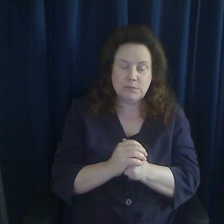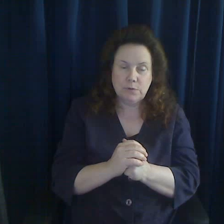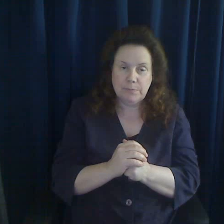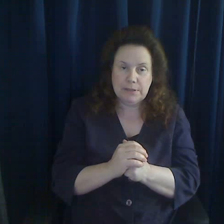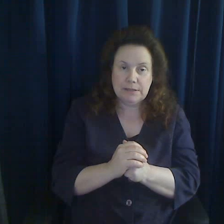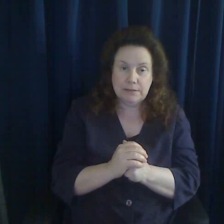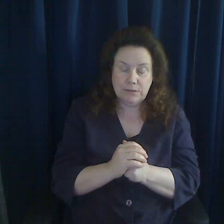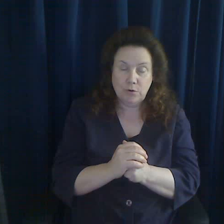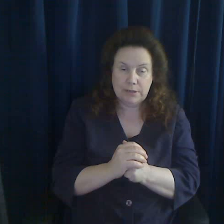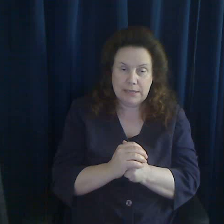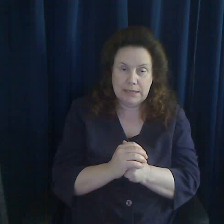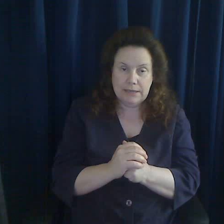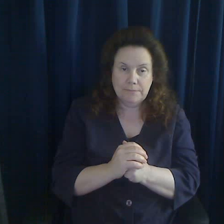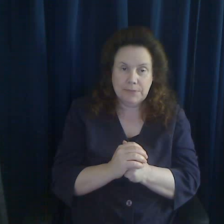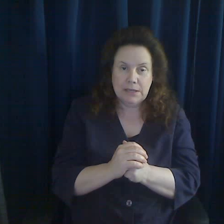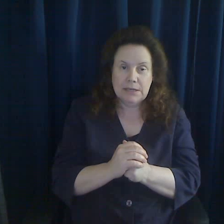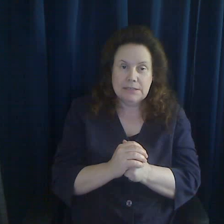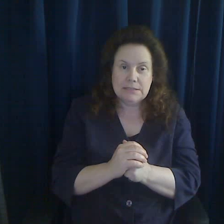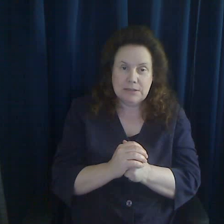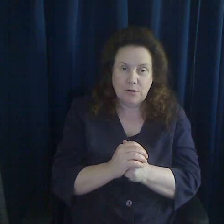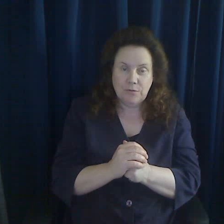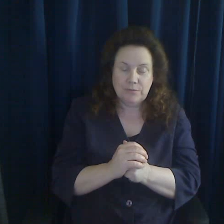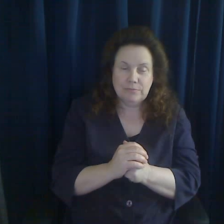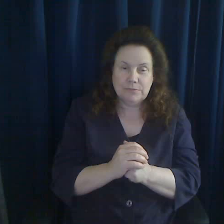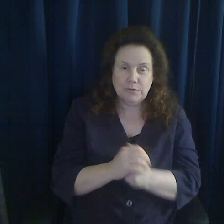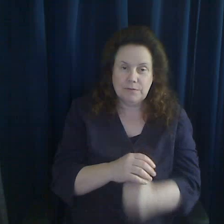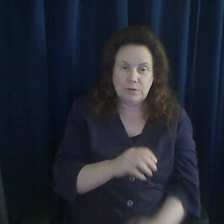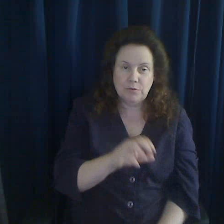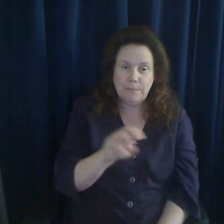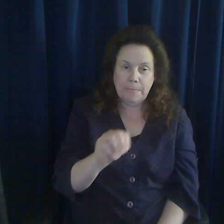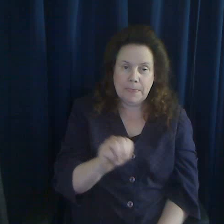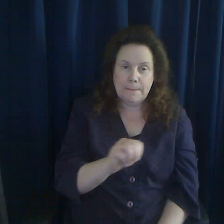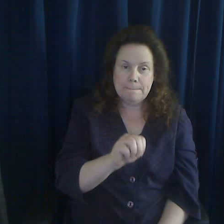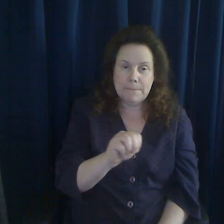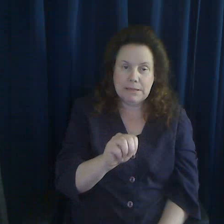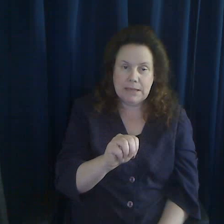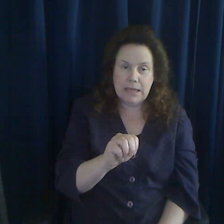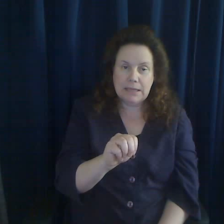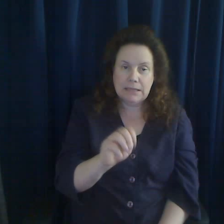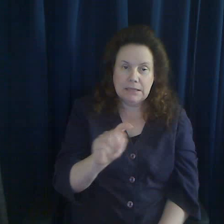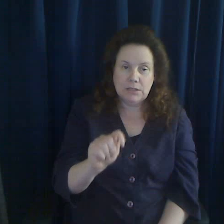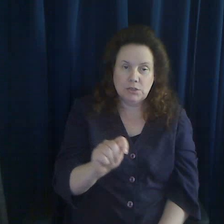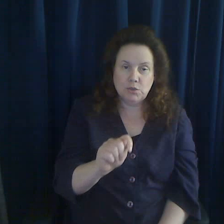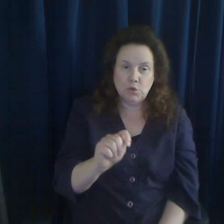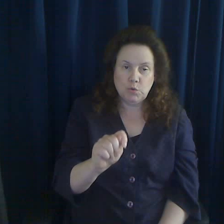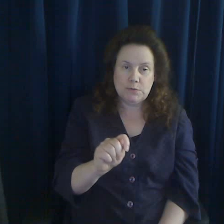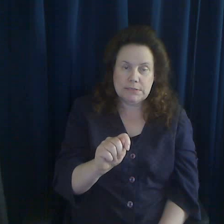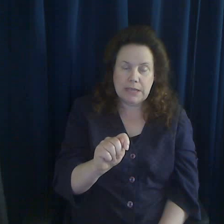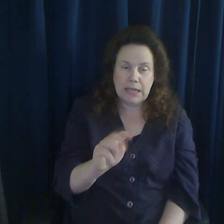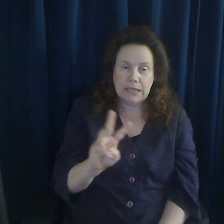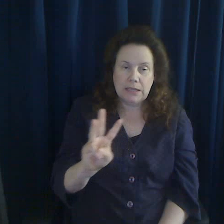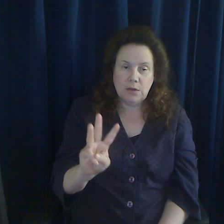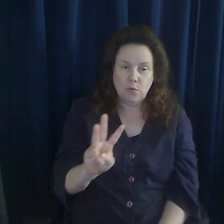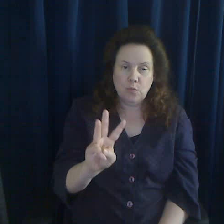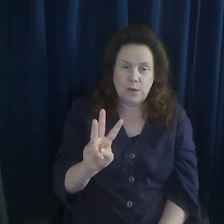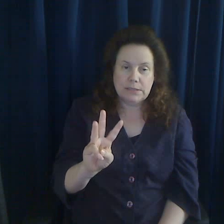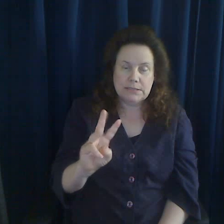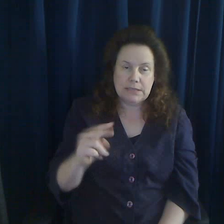context will be your key. So to review, Monday, Tuesday,